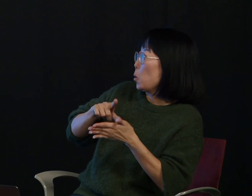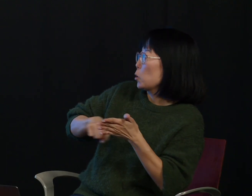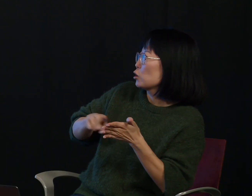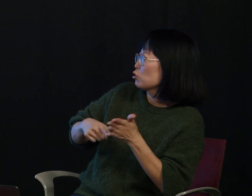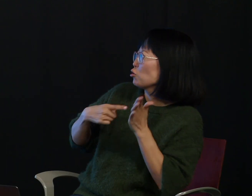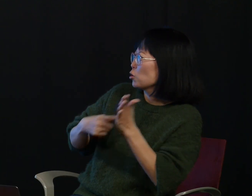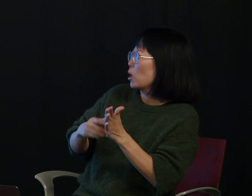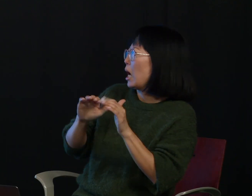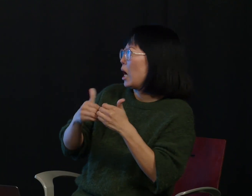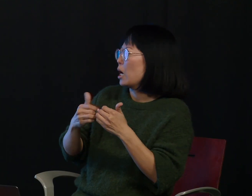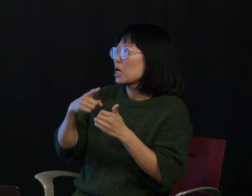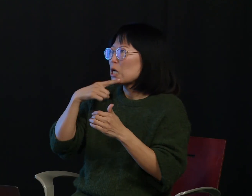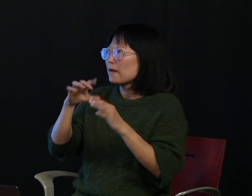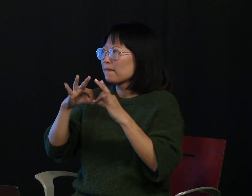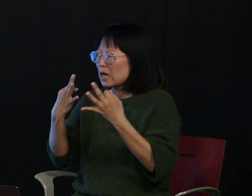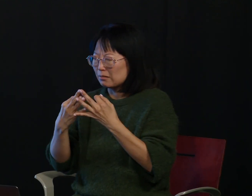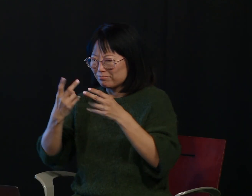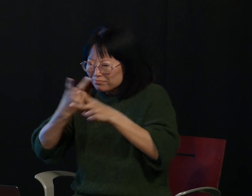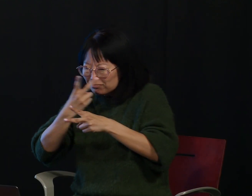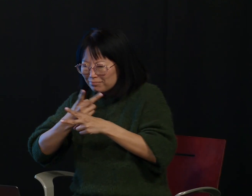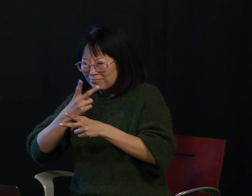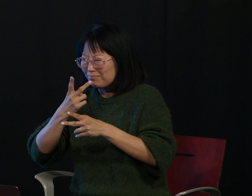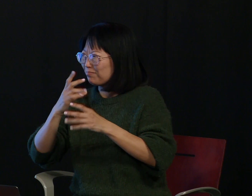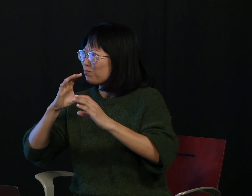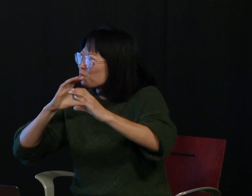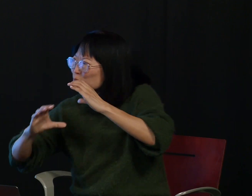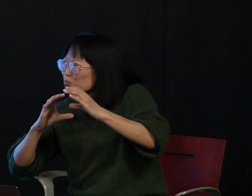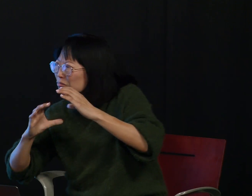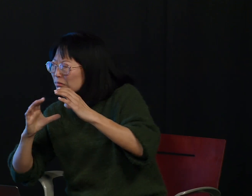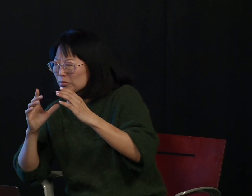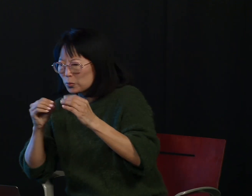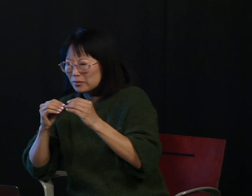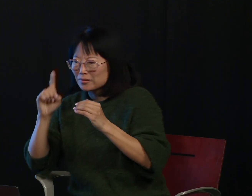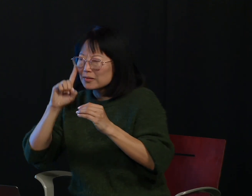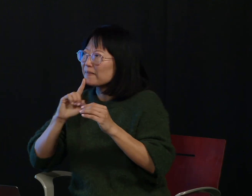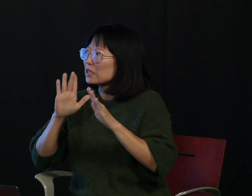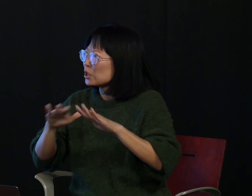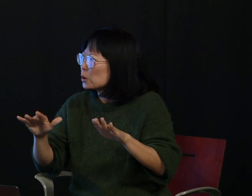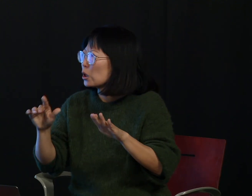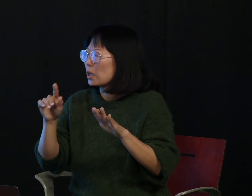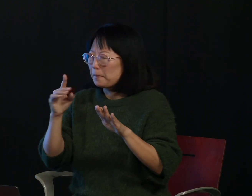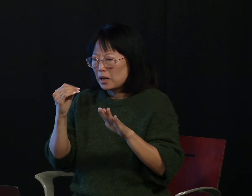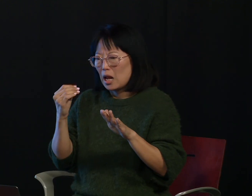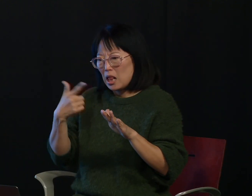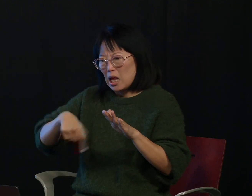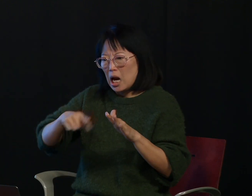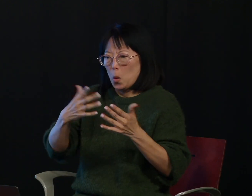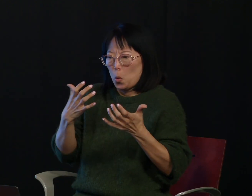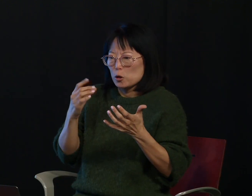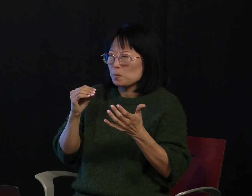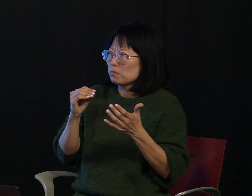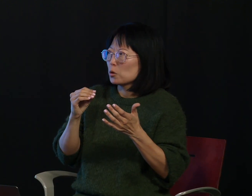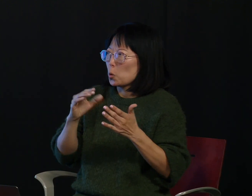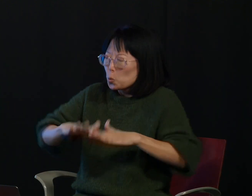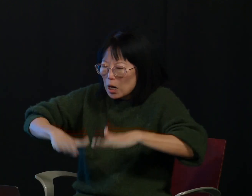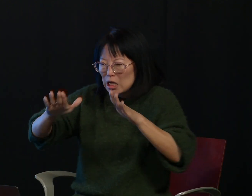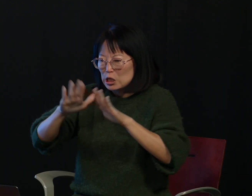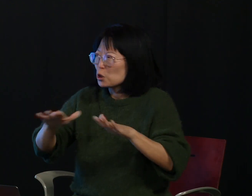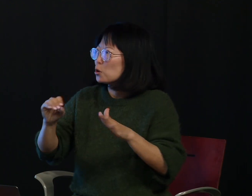And my research shows that hearing families figure out how to communicate with their deaf children. They want to raise their children